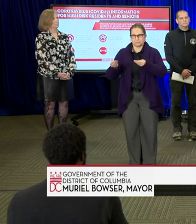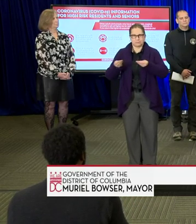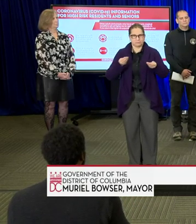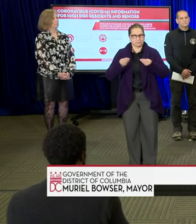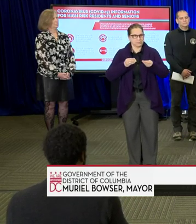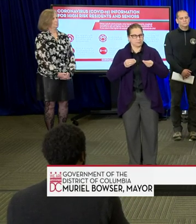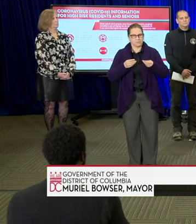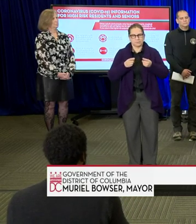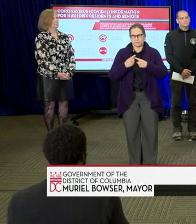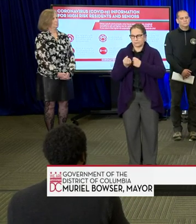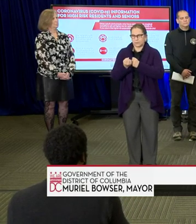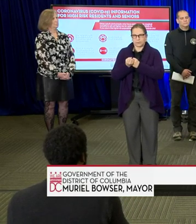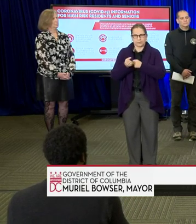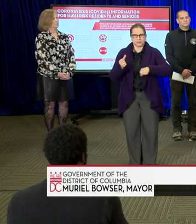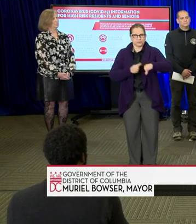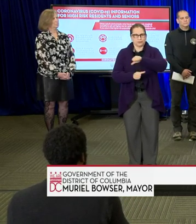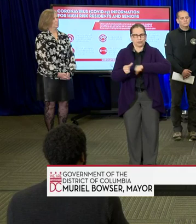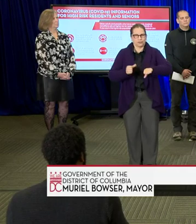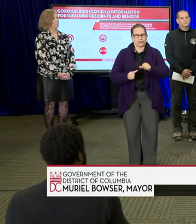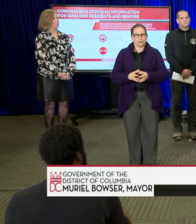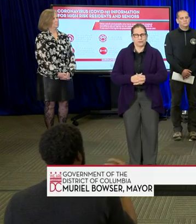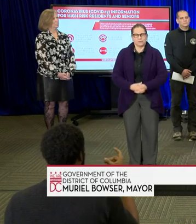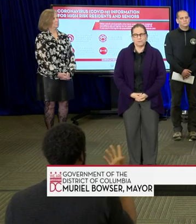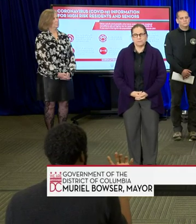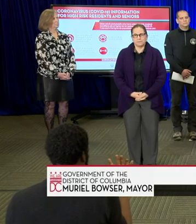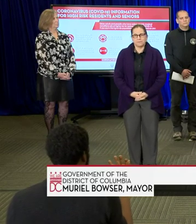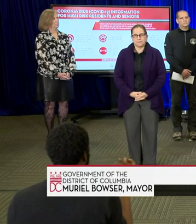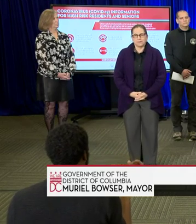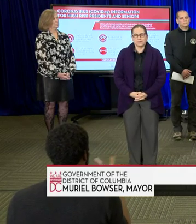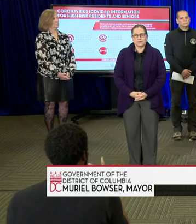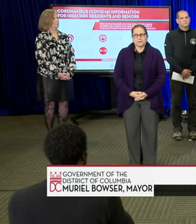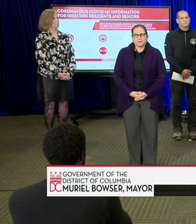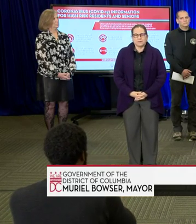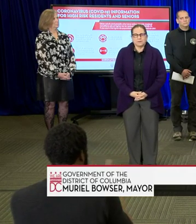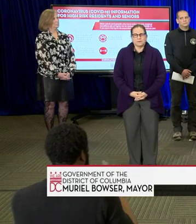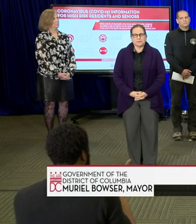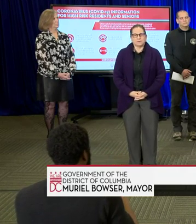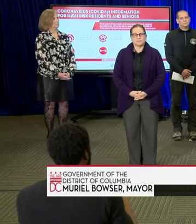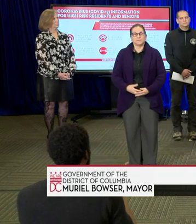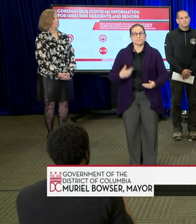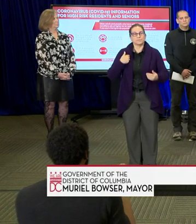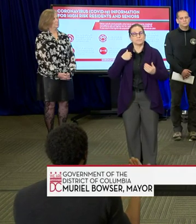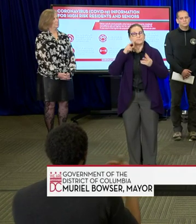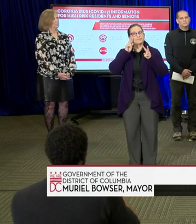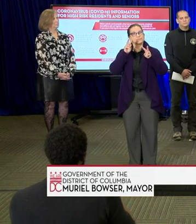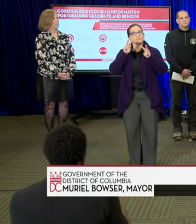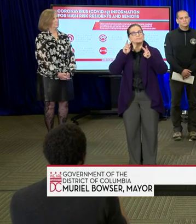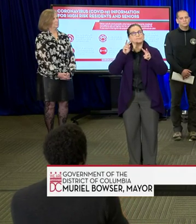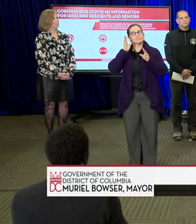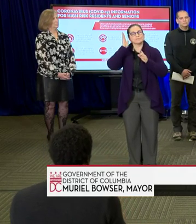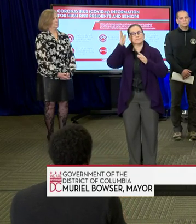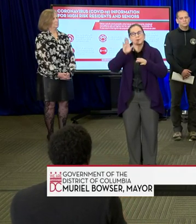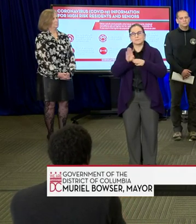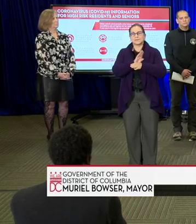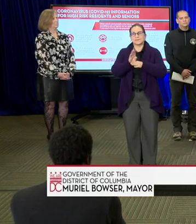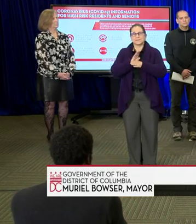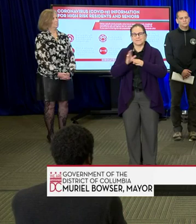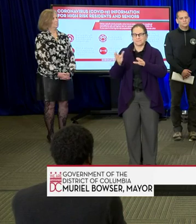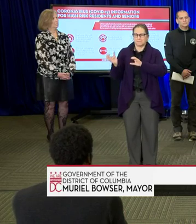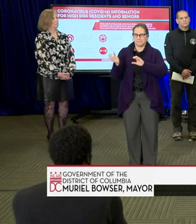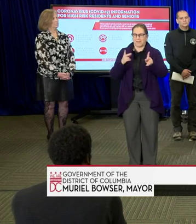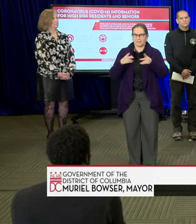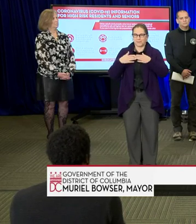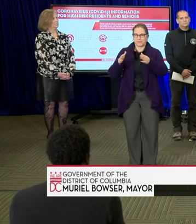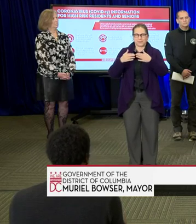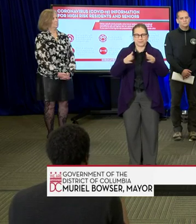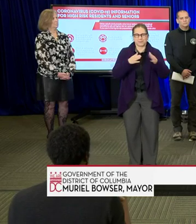back on our economies very soon, and how people get back to work and industry gets back on its feet is going to